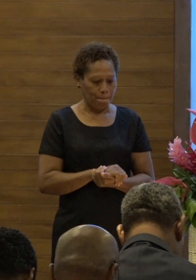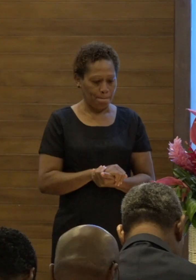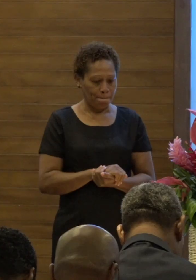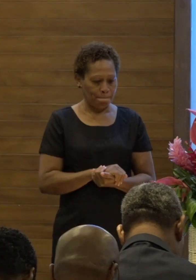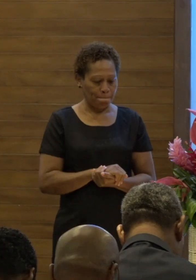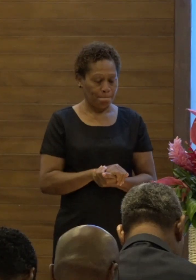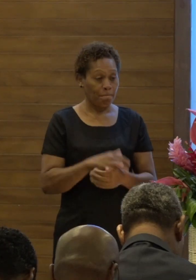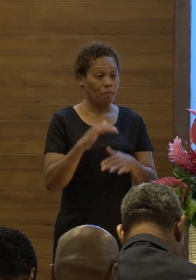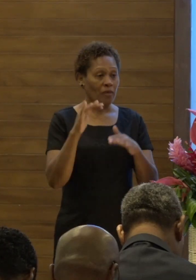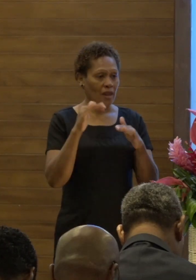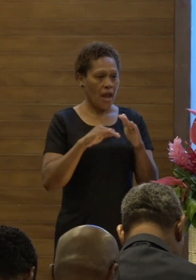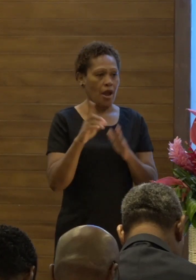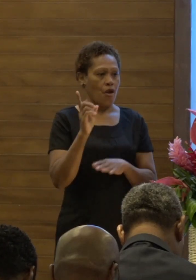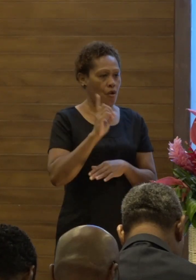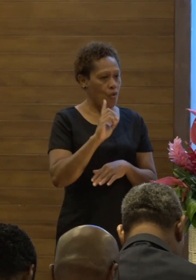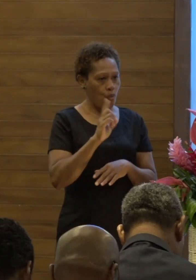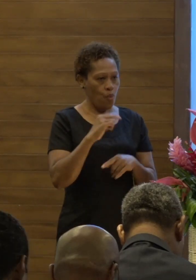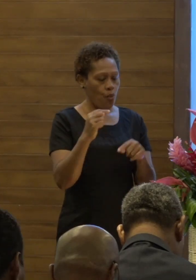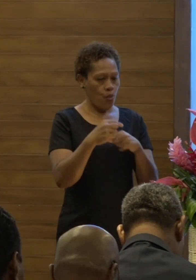in what we are doing.